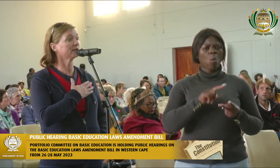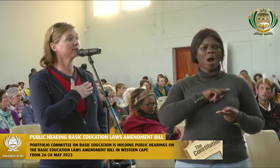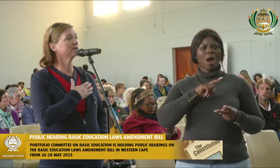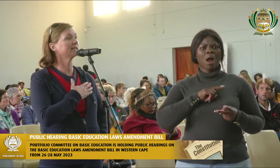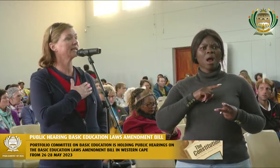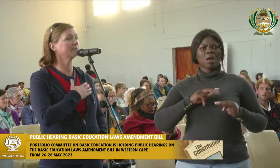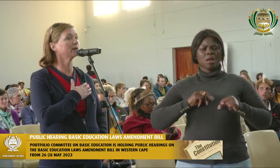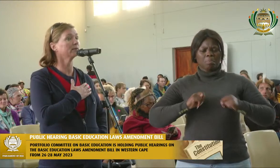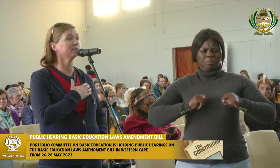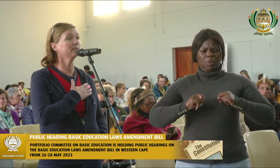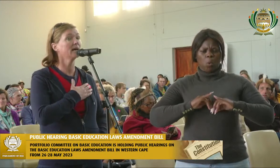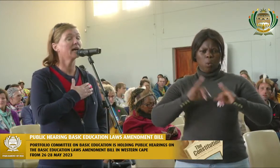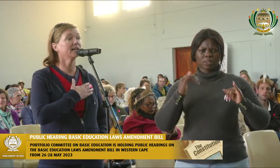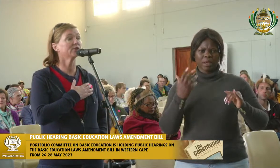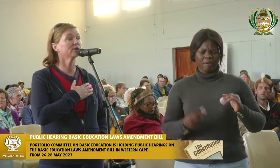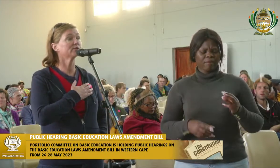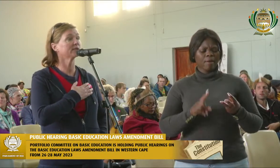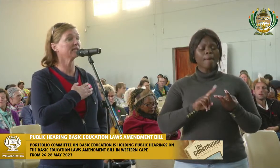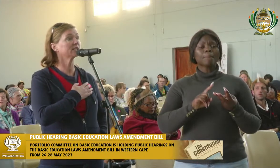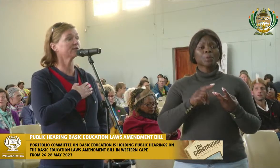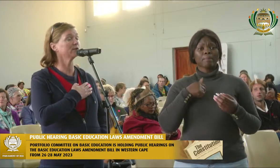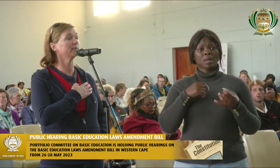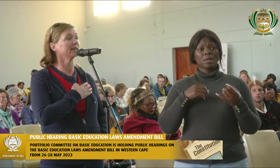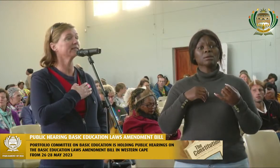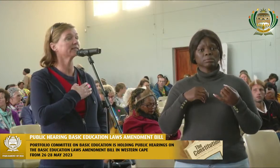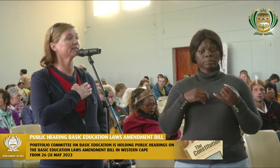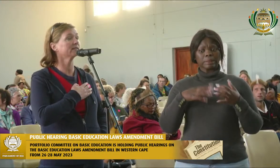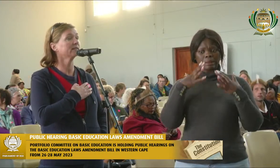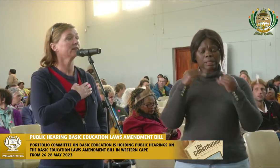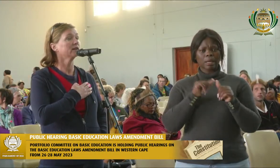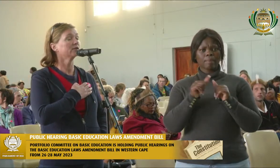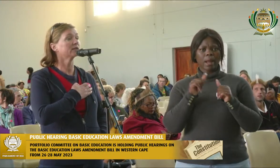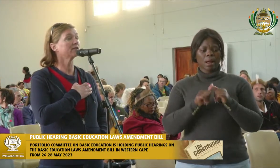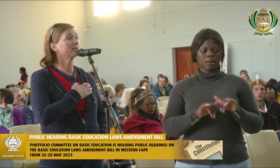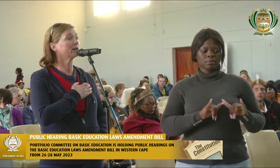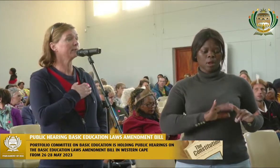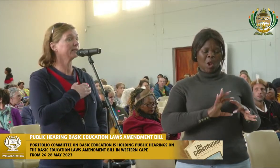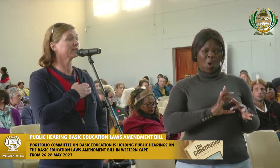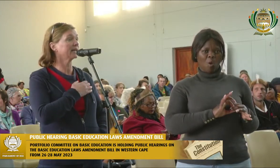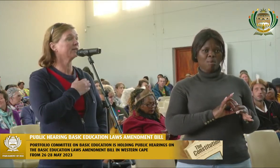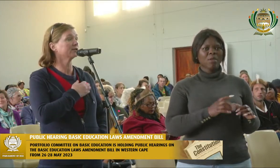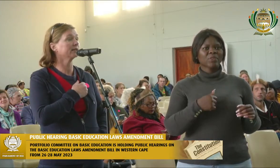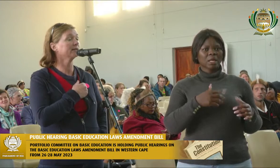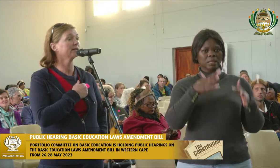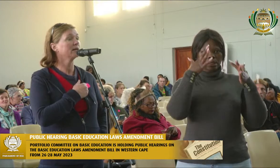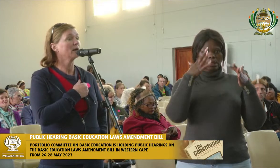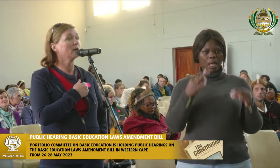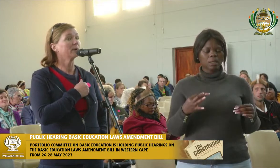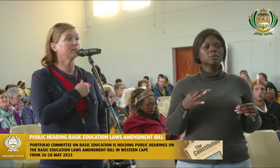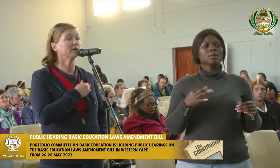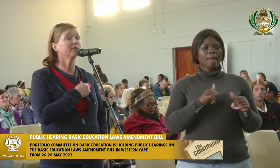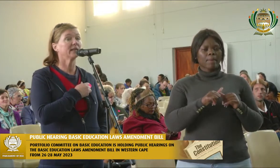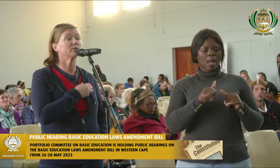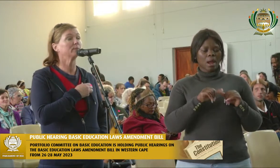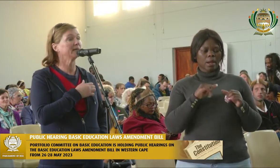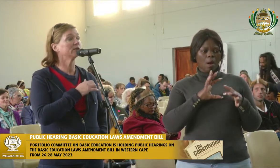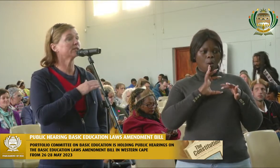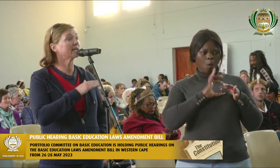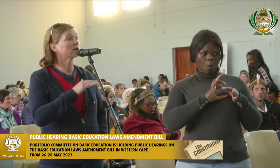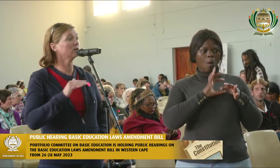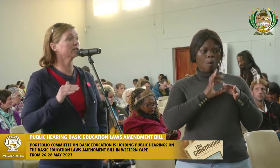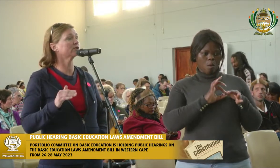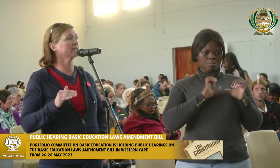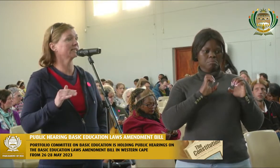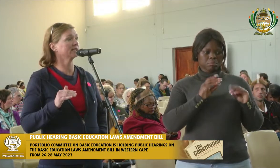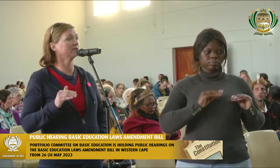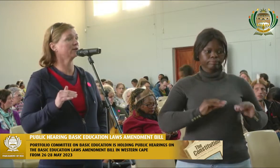So I chose to take him home, and I chose for the next few months to give him a home education. But part of that would be to